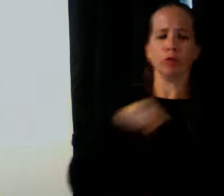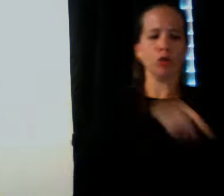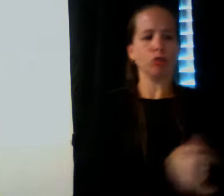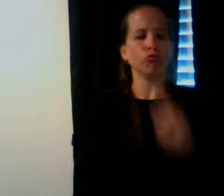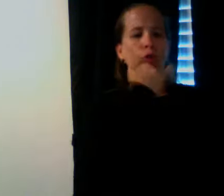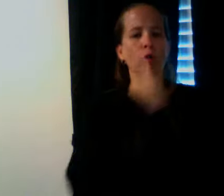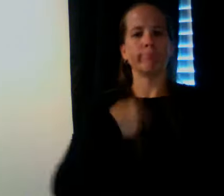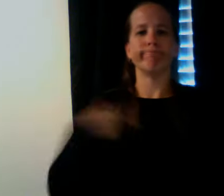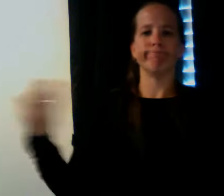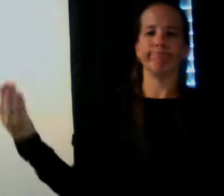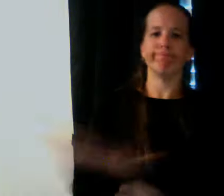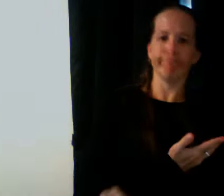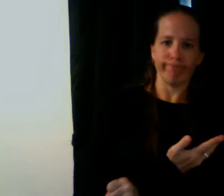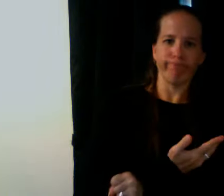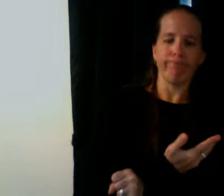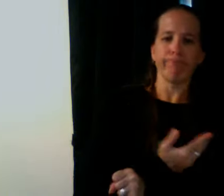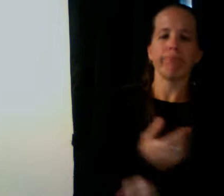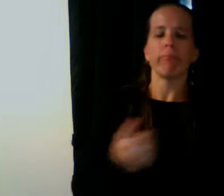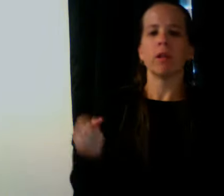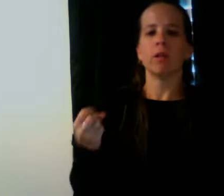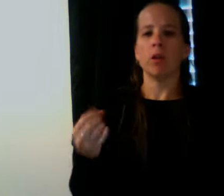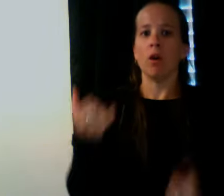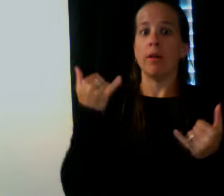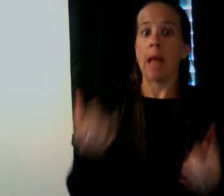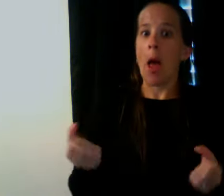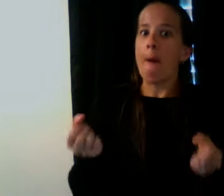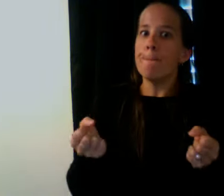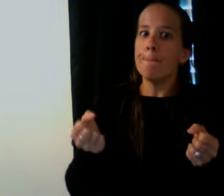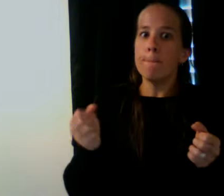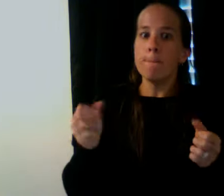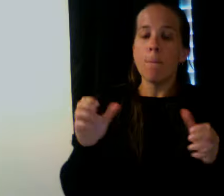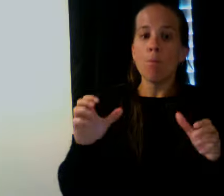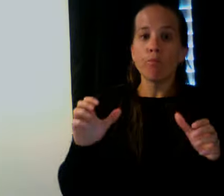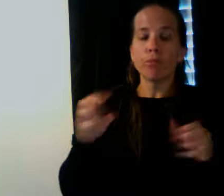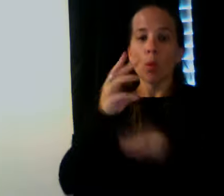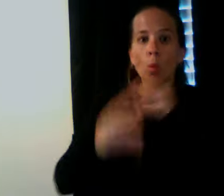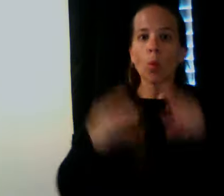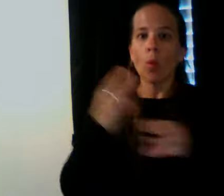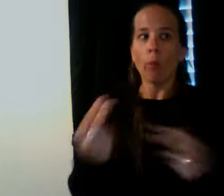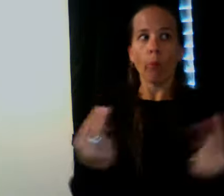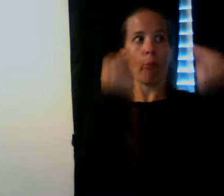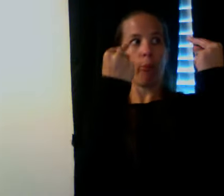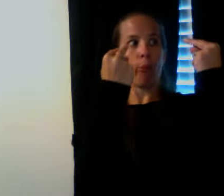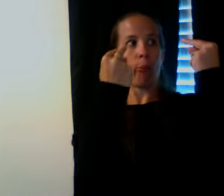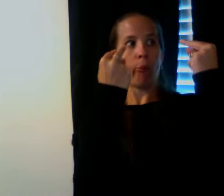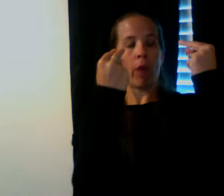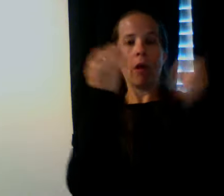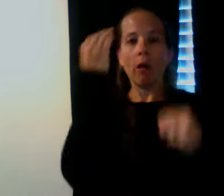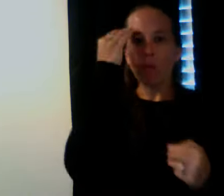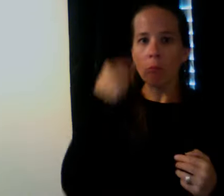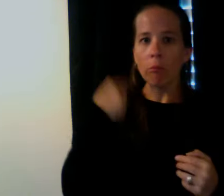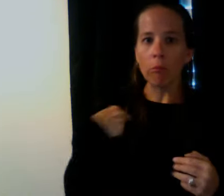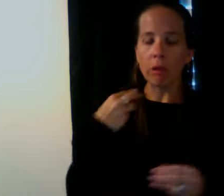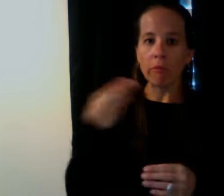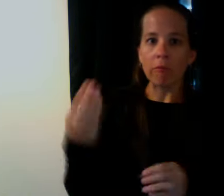focus of my entire adult life was gone, and it was devastating. I really didn't know what to do for a few months. I felt that I had